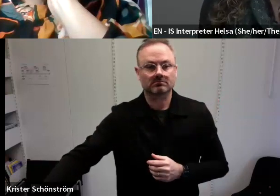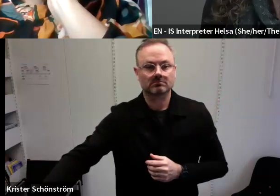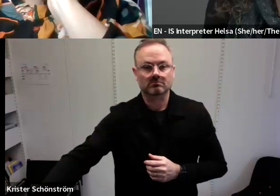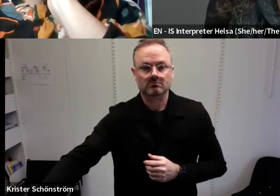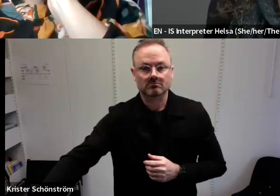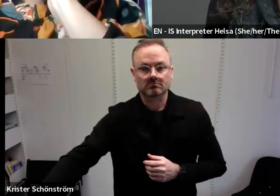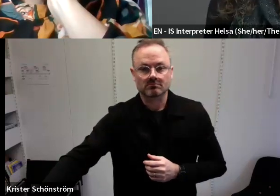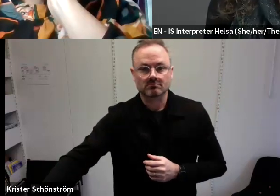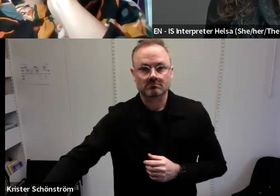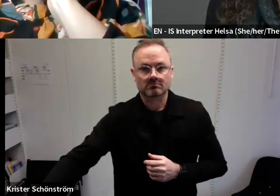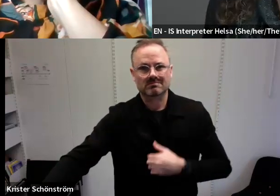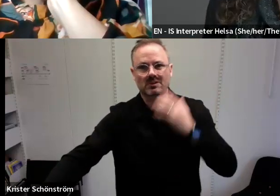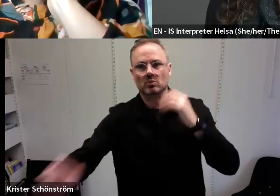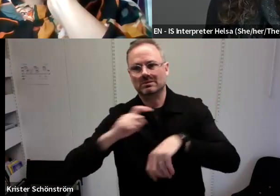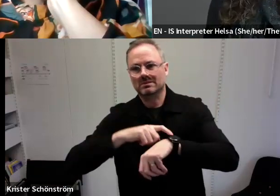aspects.